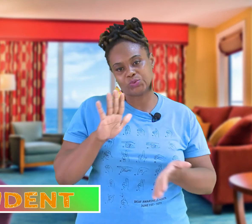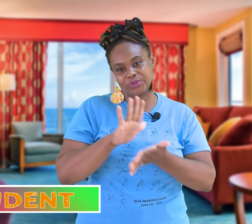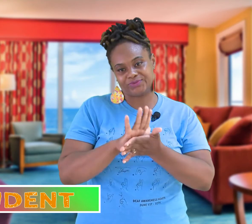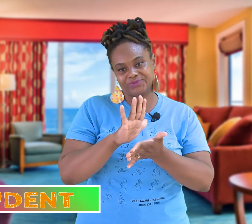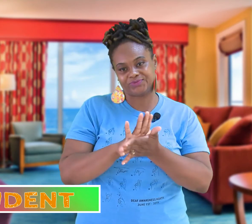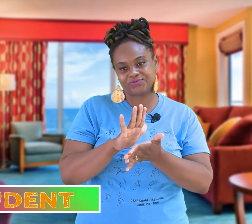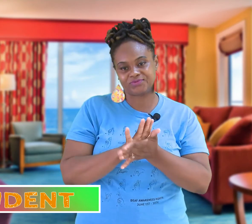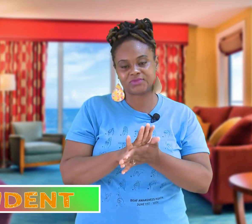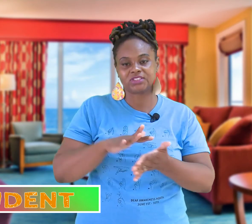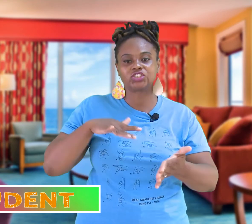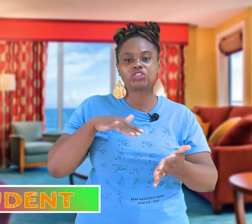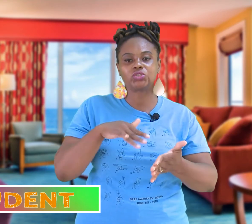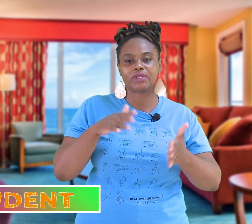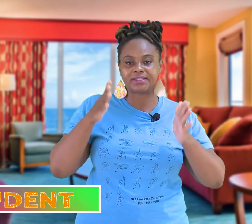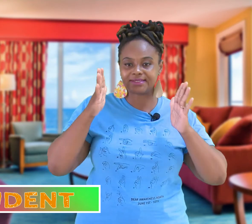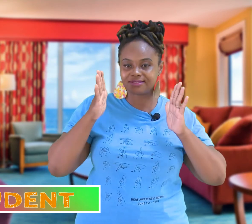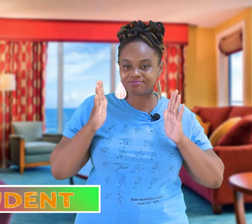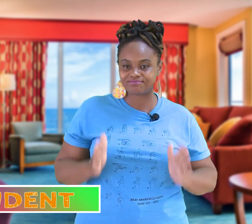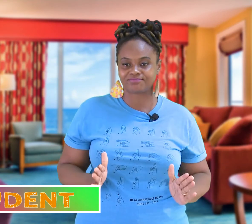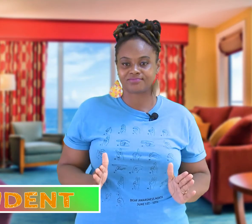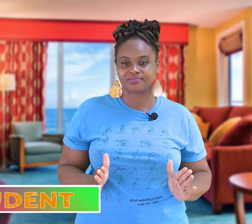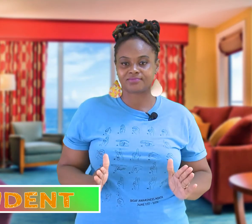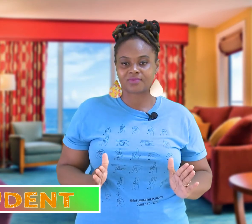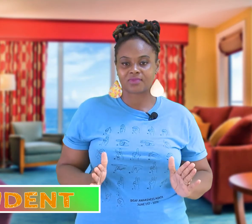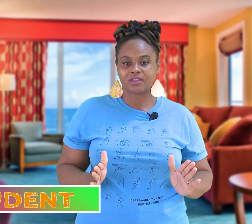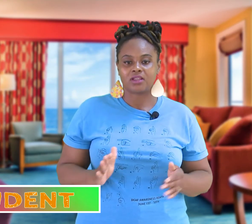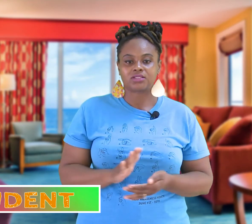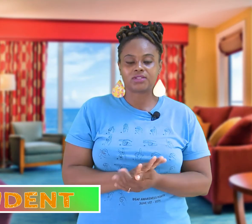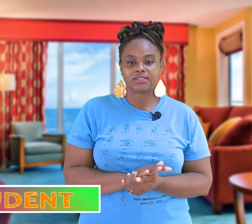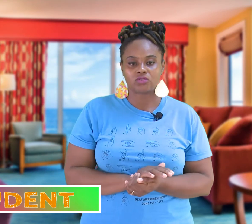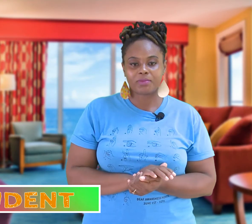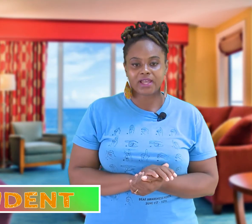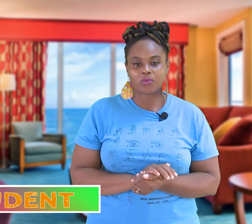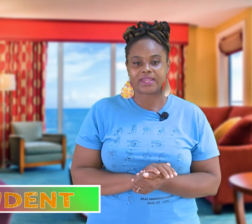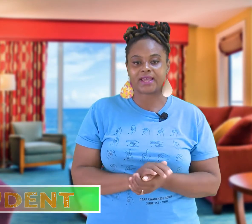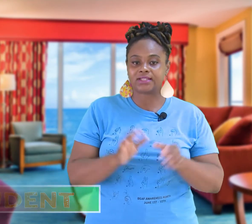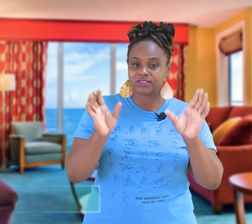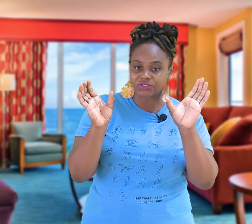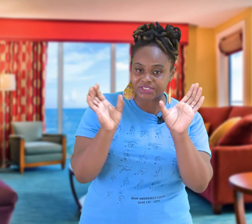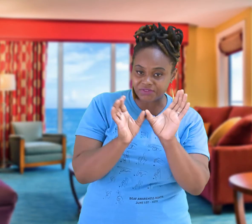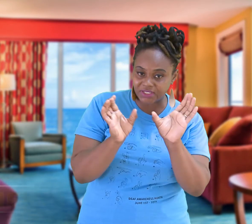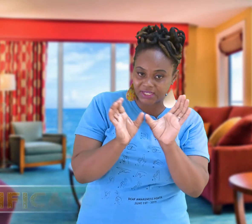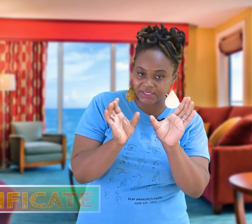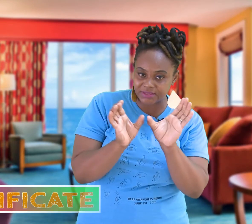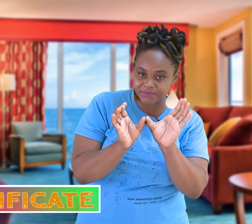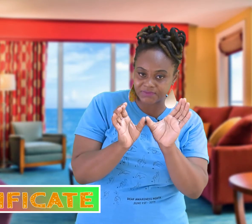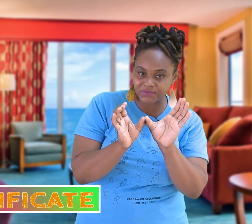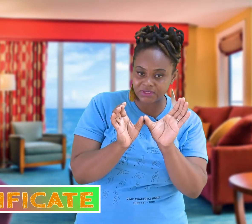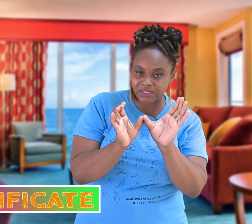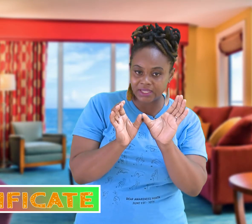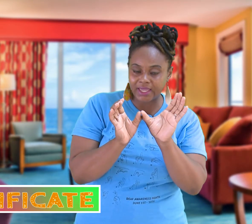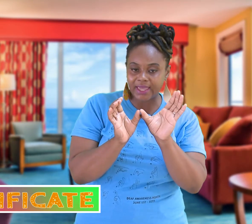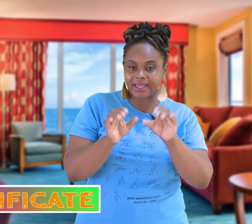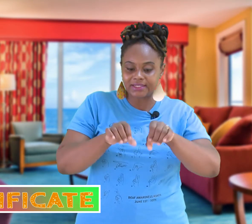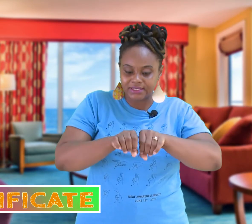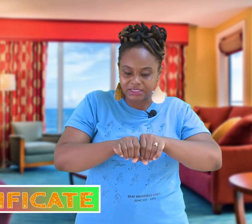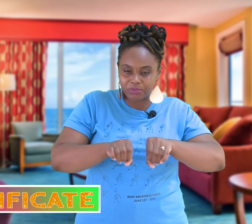school, student. So let's go back. We had certificate and